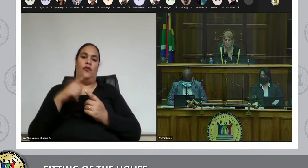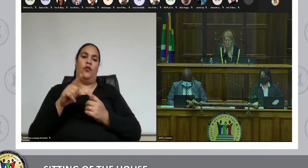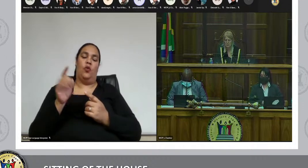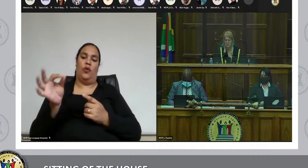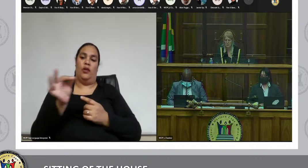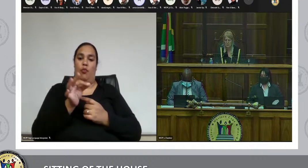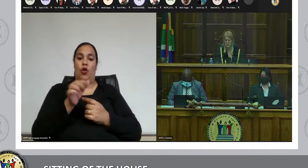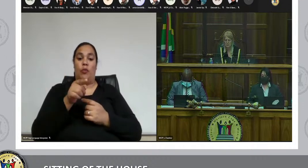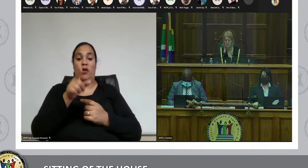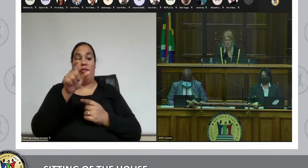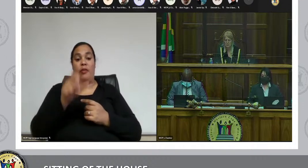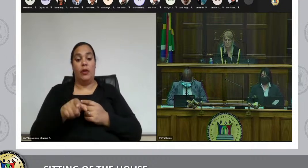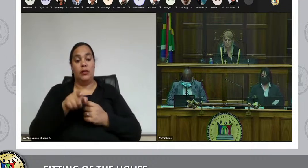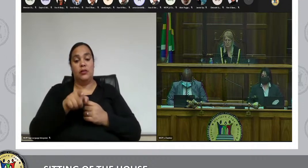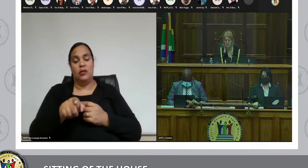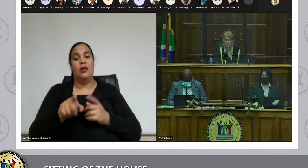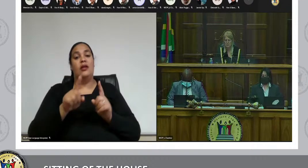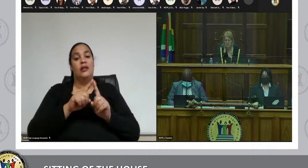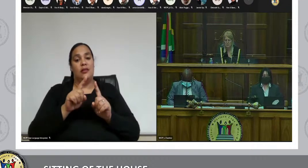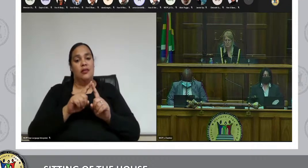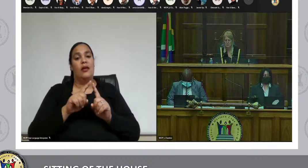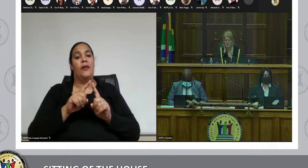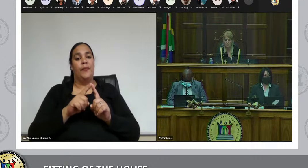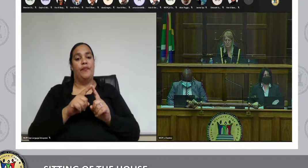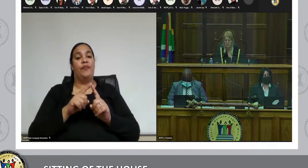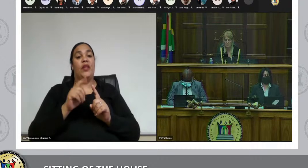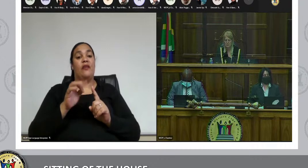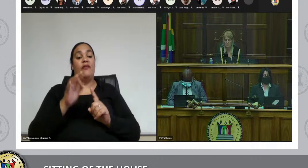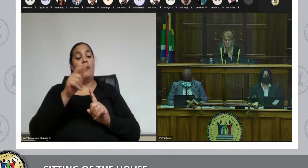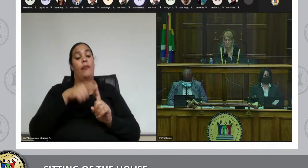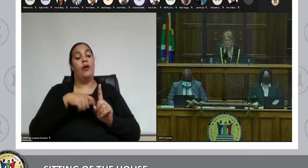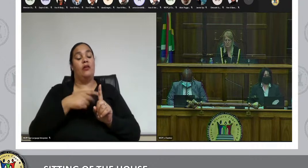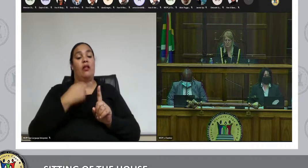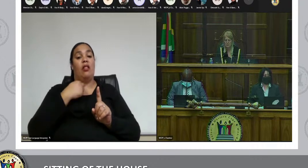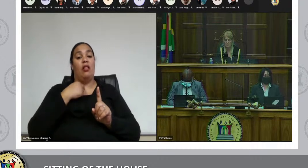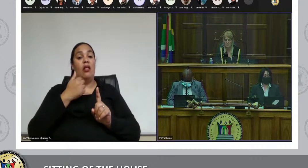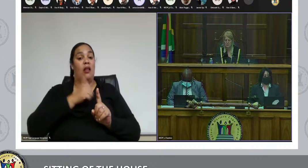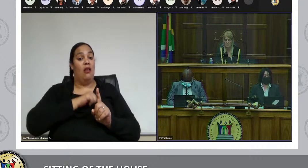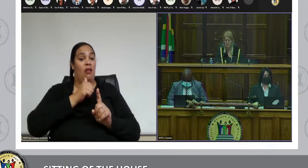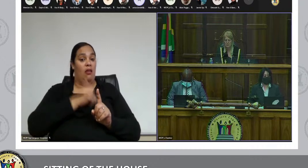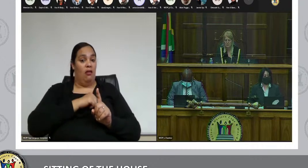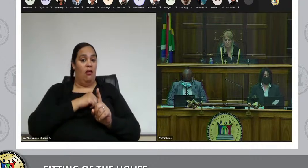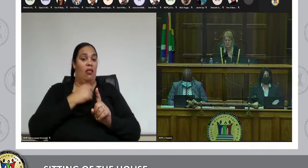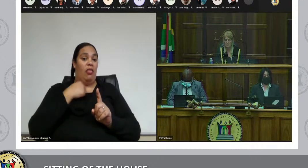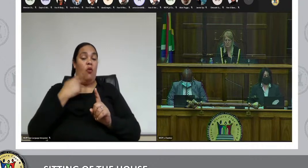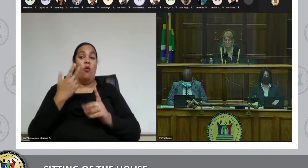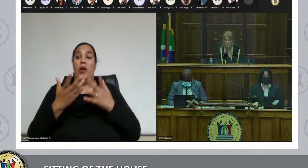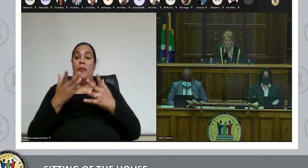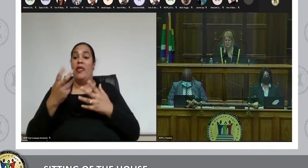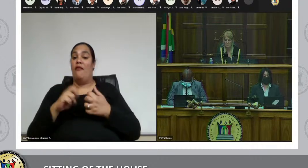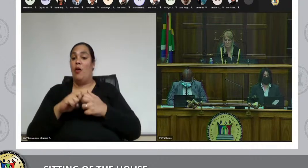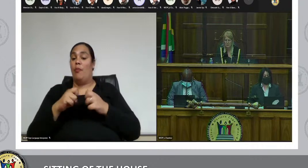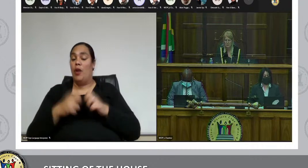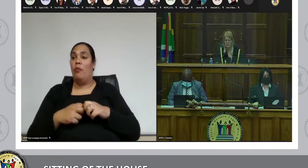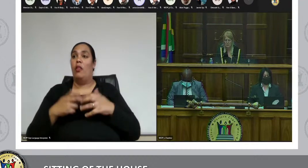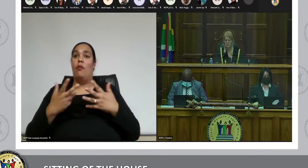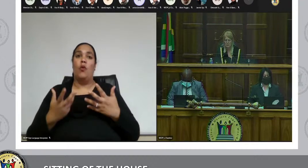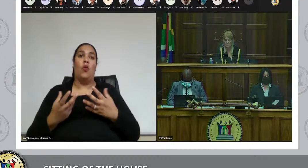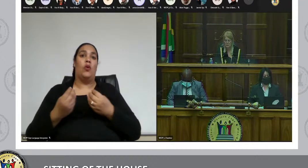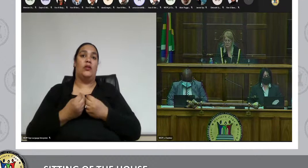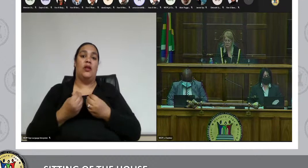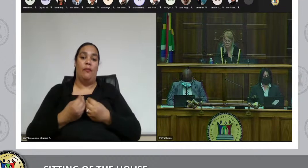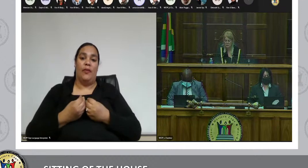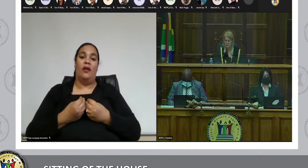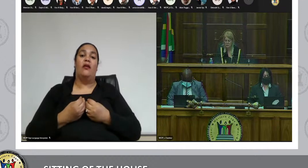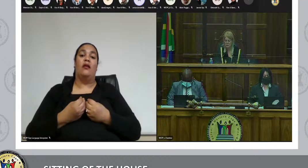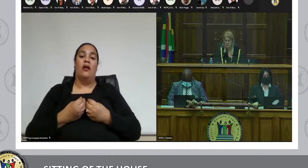aanstelling, en indien 'n kandidaat ongelukkig is, 'n probleem het hulle 'n remedy, en